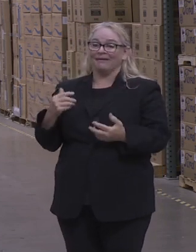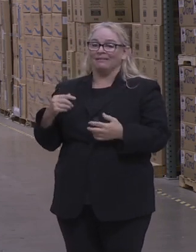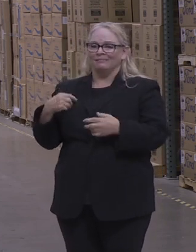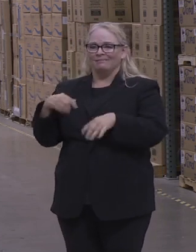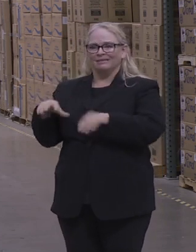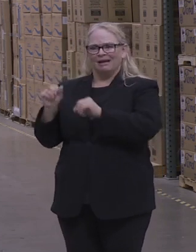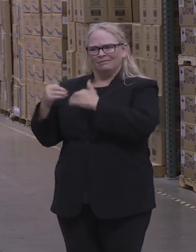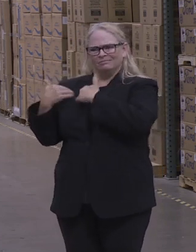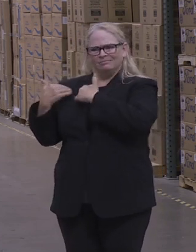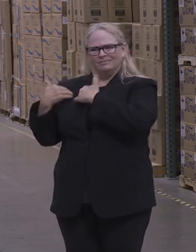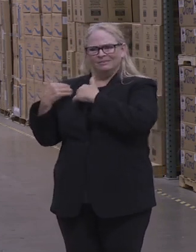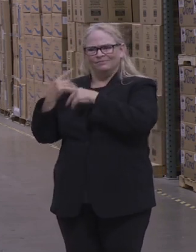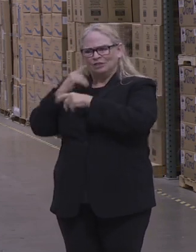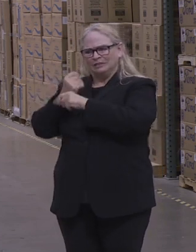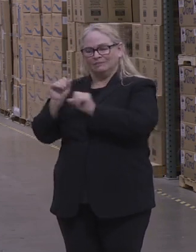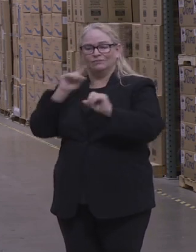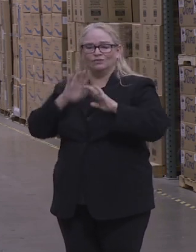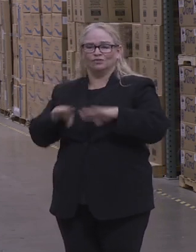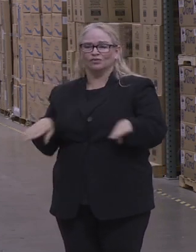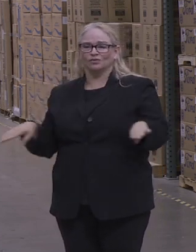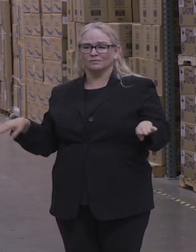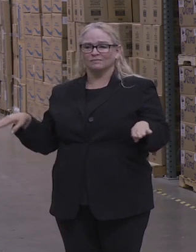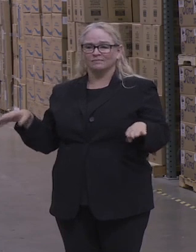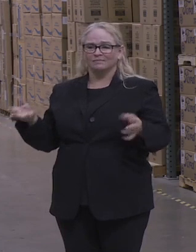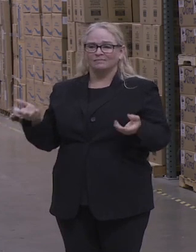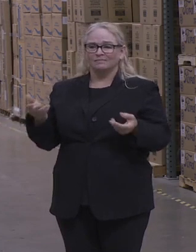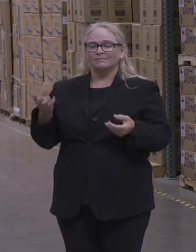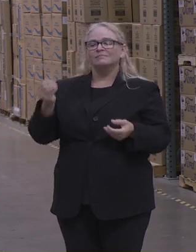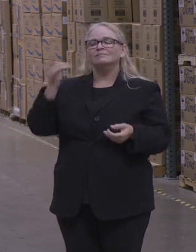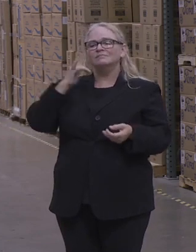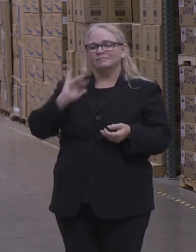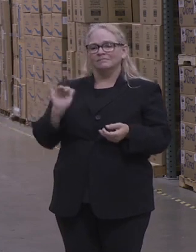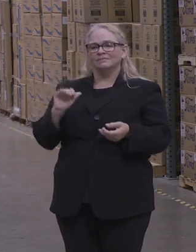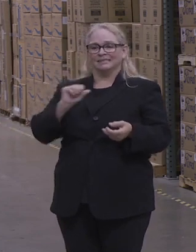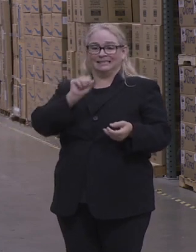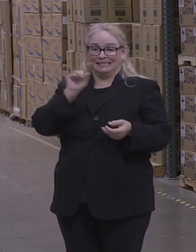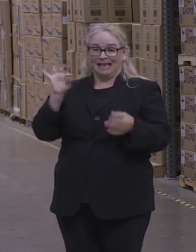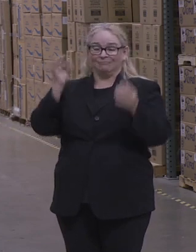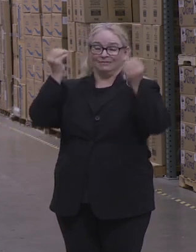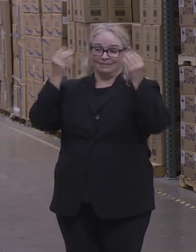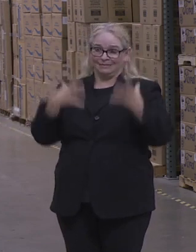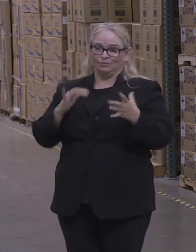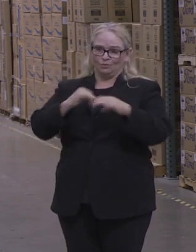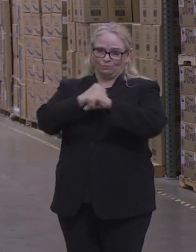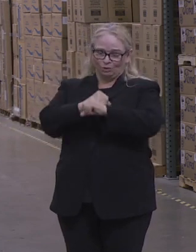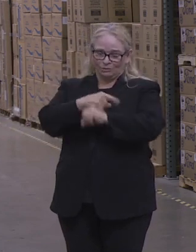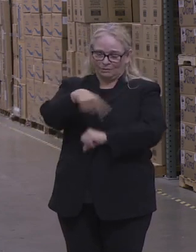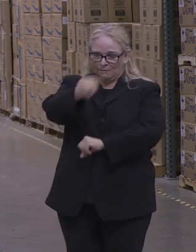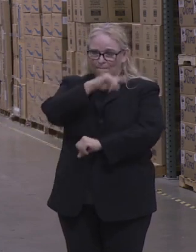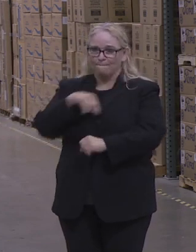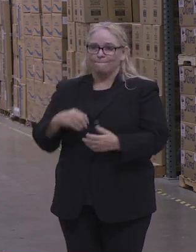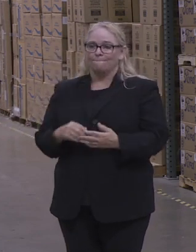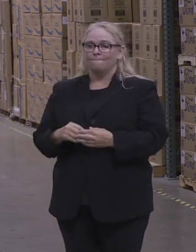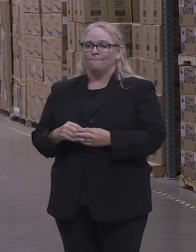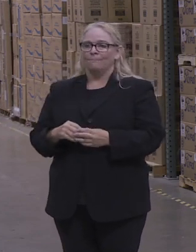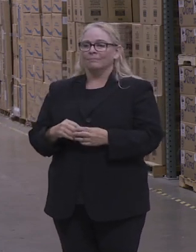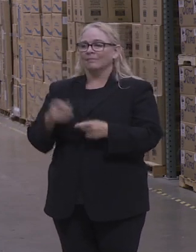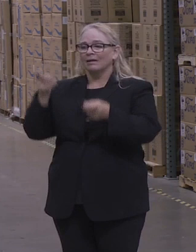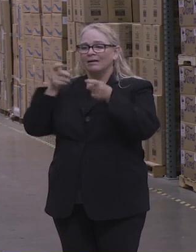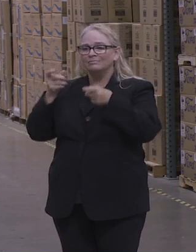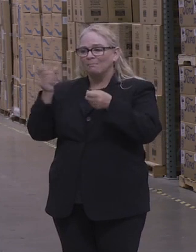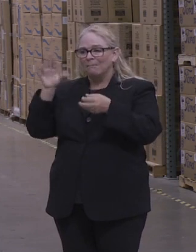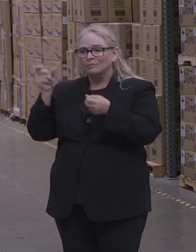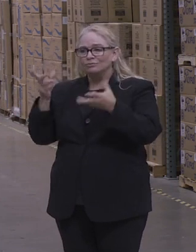safety of our children, as well as those that we entrust to take care of our children, our bus drivers, our janitors,